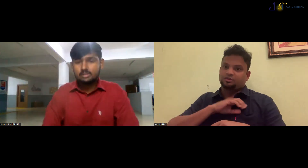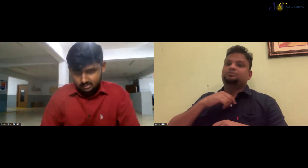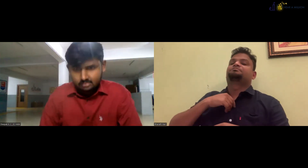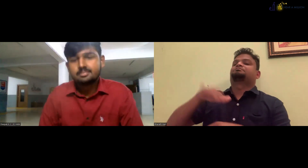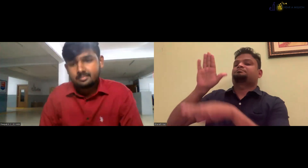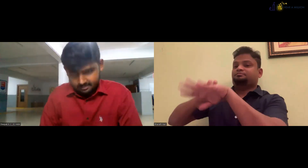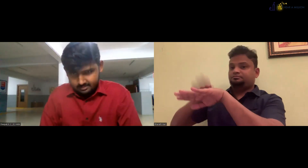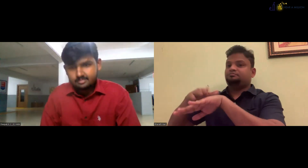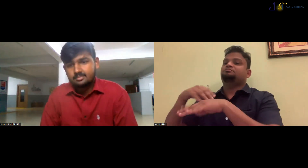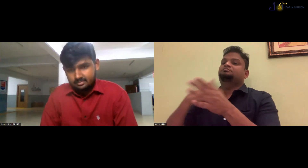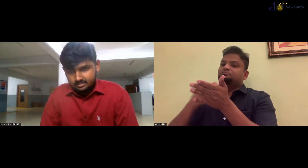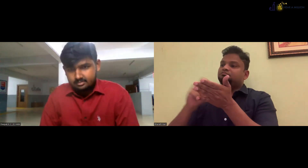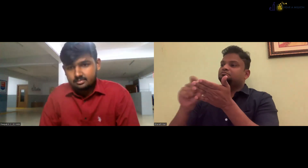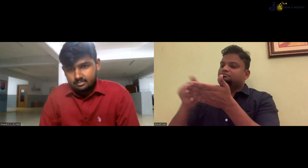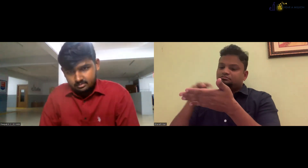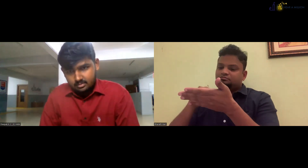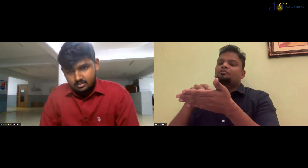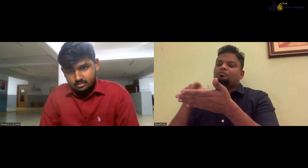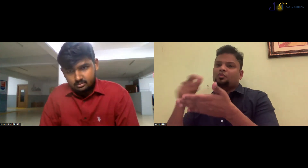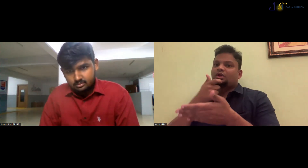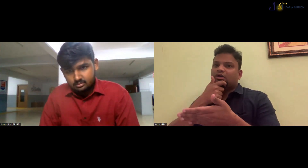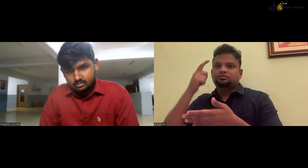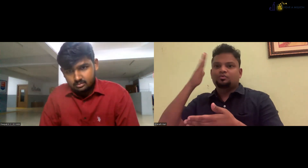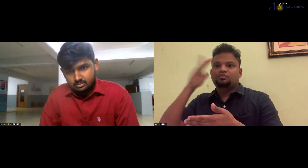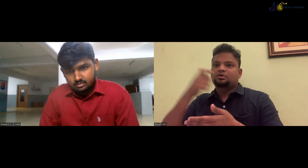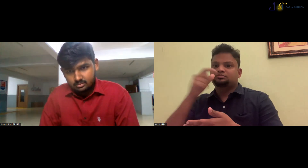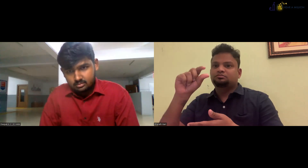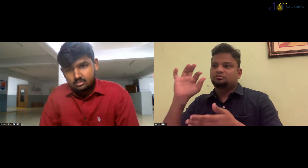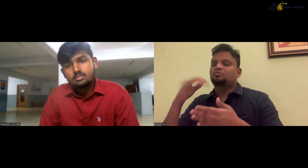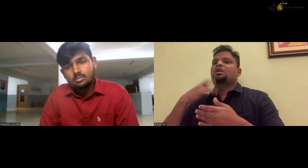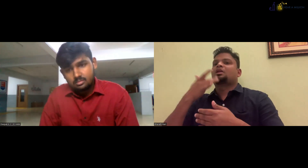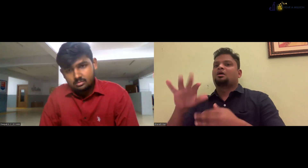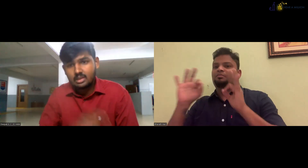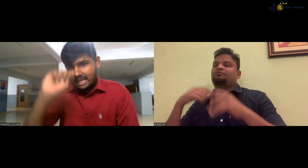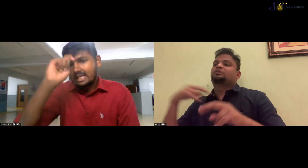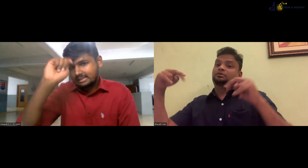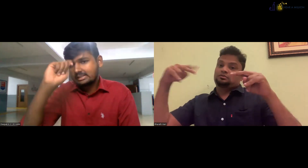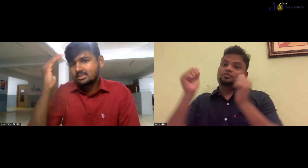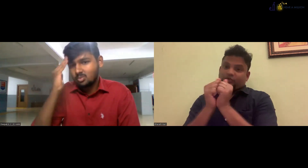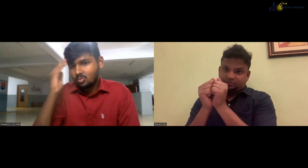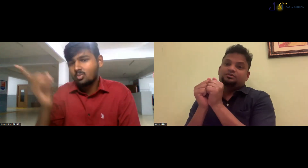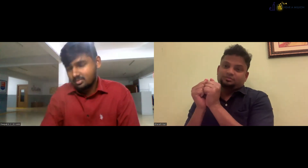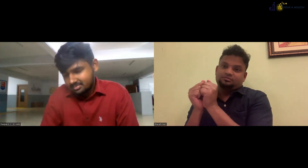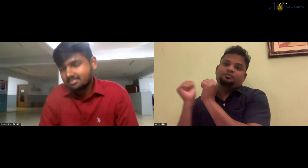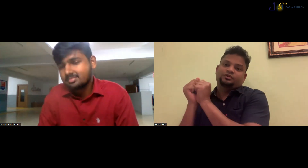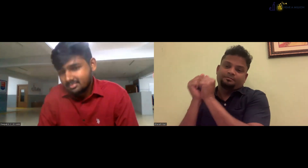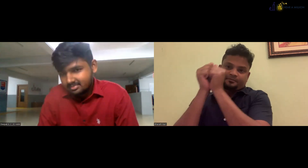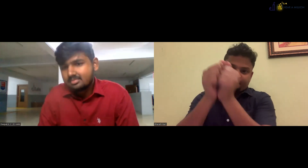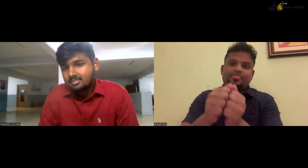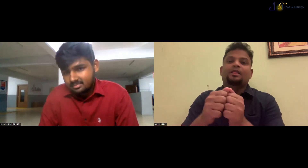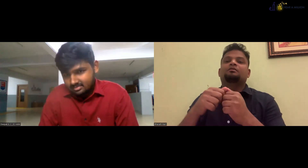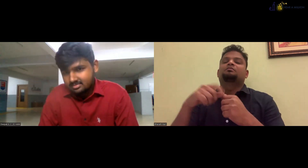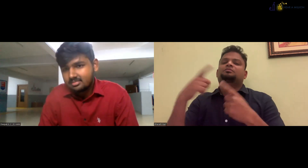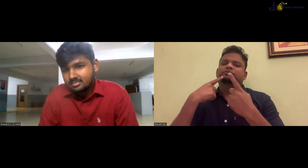So I had to call the traffic cops, and we again communicated. That traffic police knew